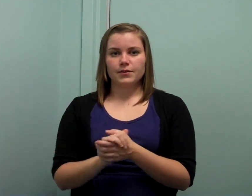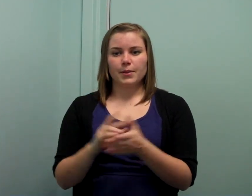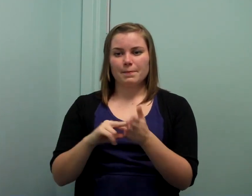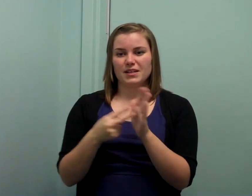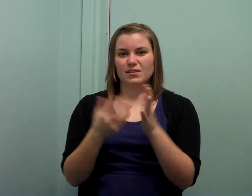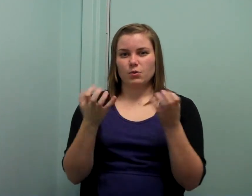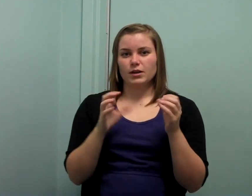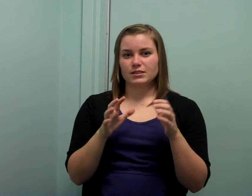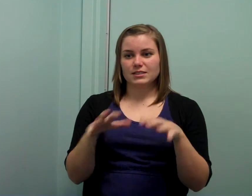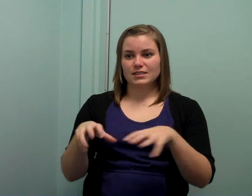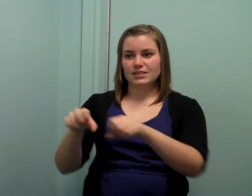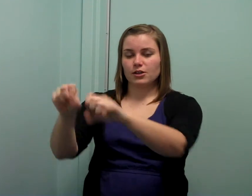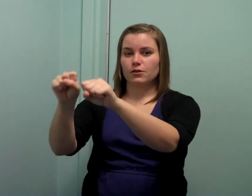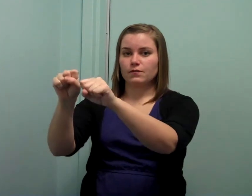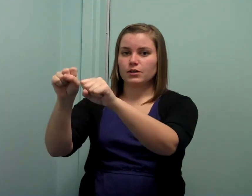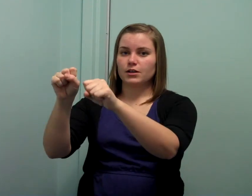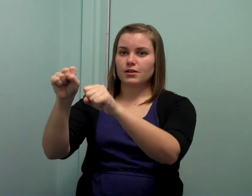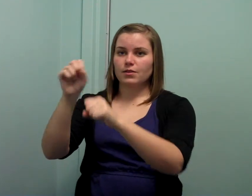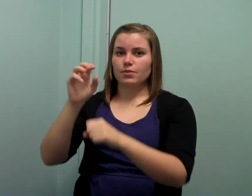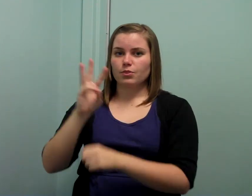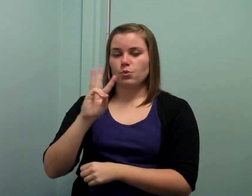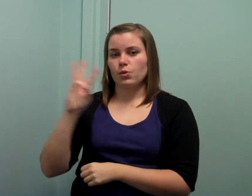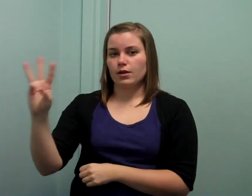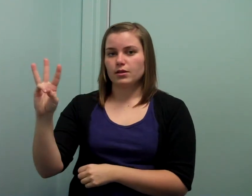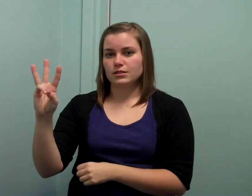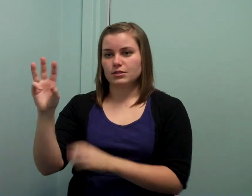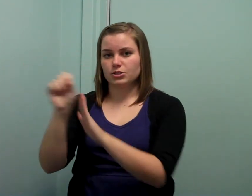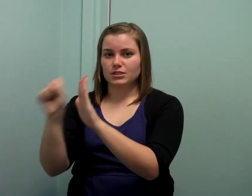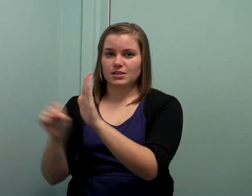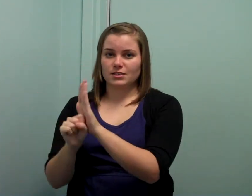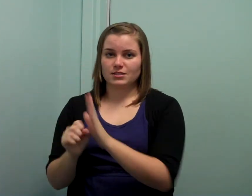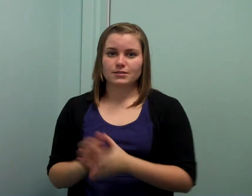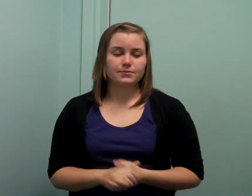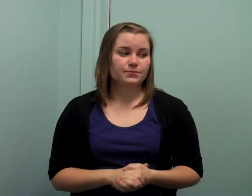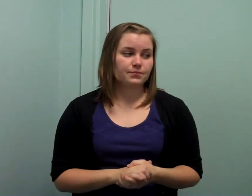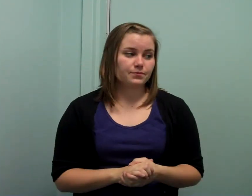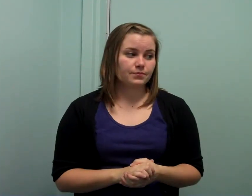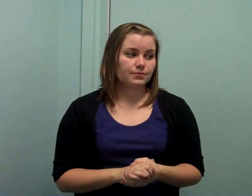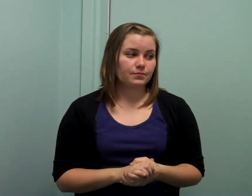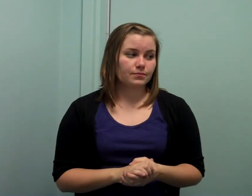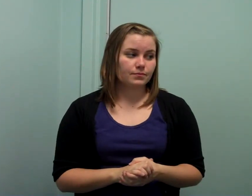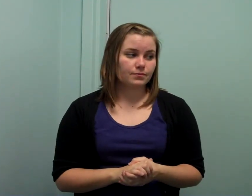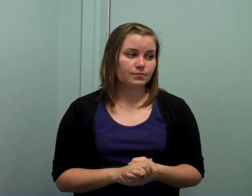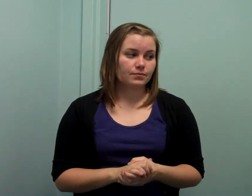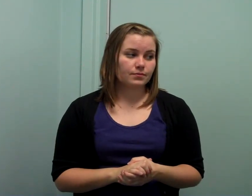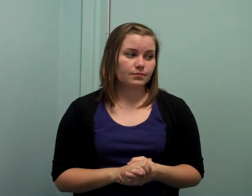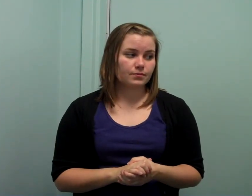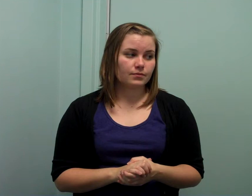in our idea of conquering the Wild West. Did we accord equality, consideration,